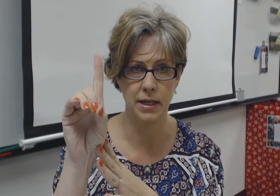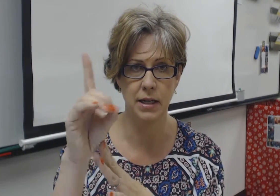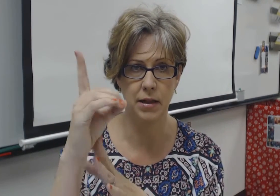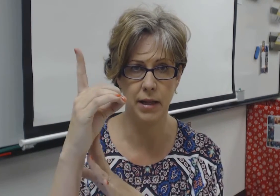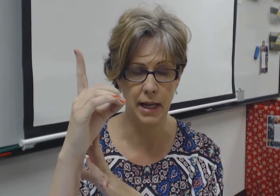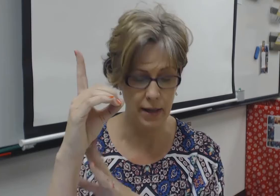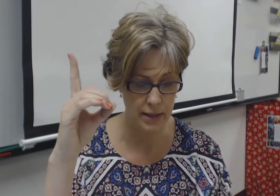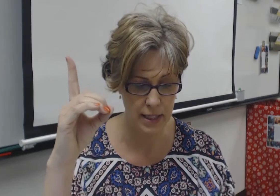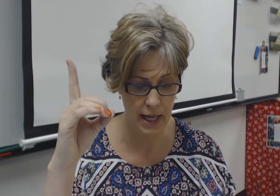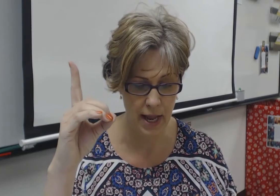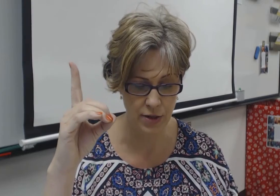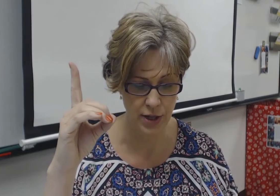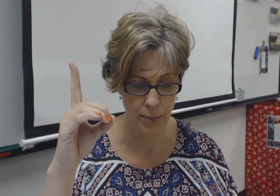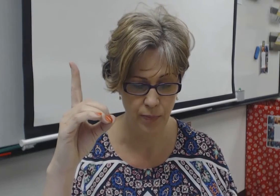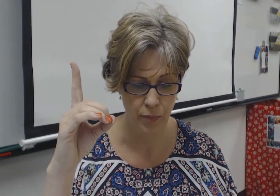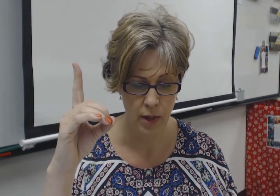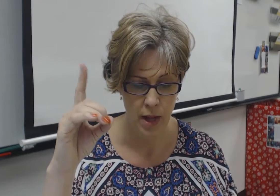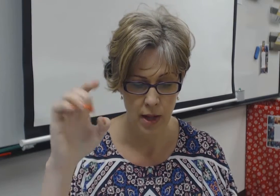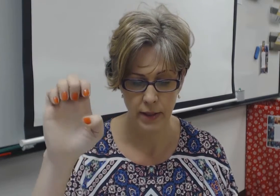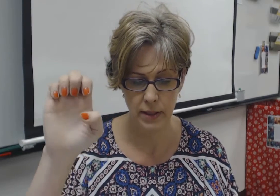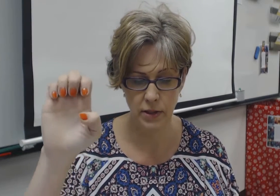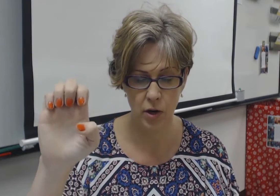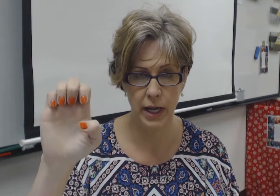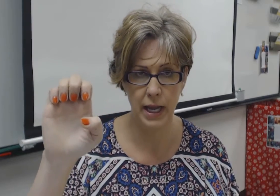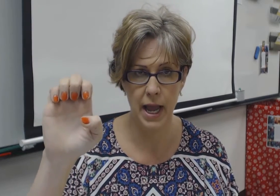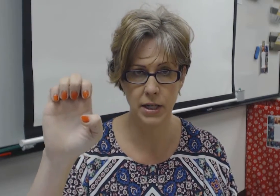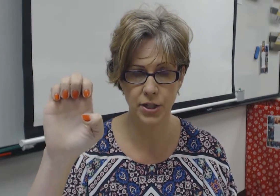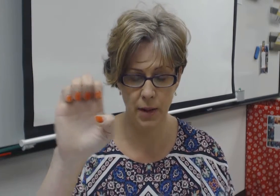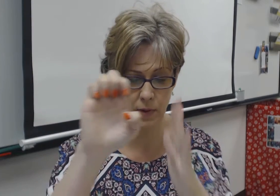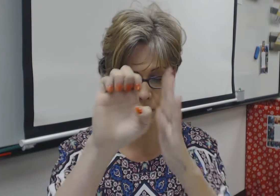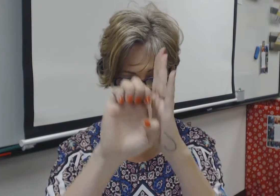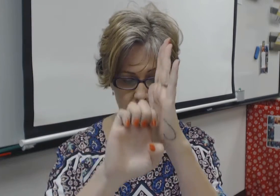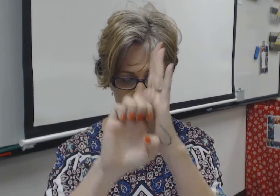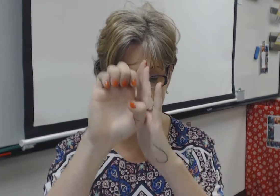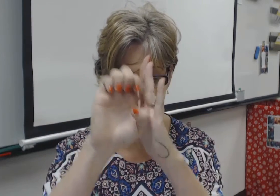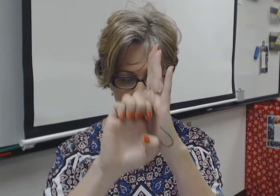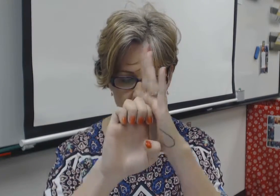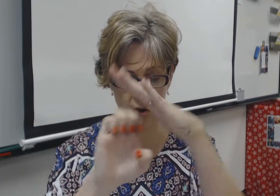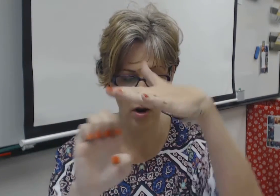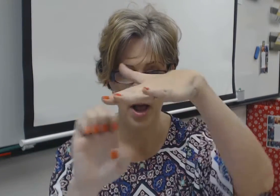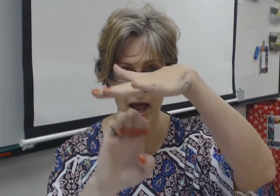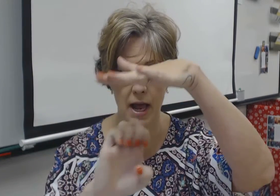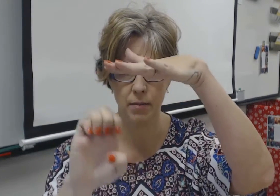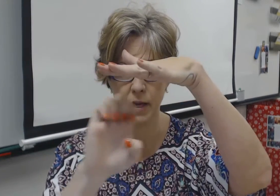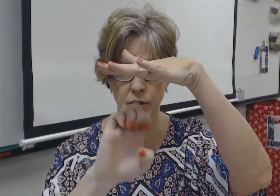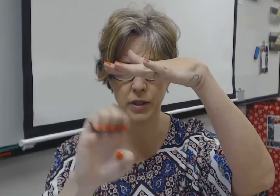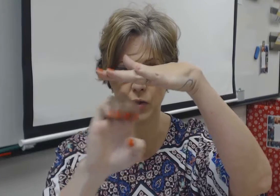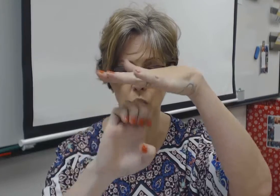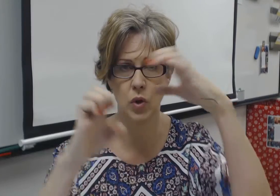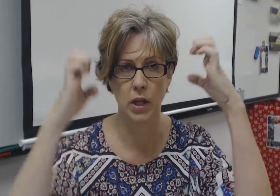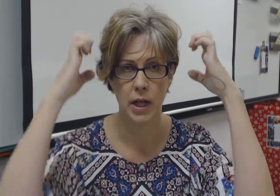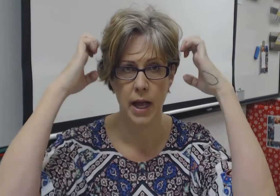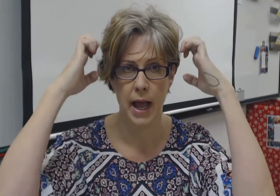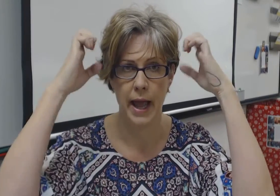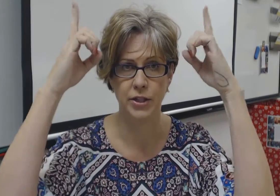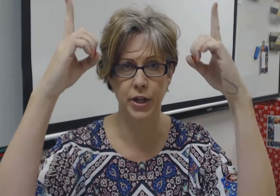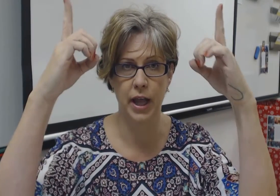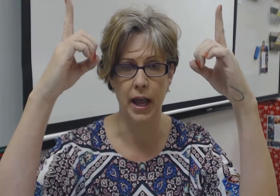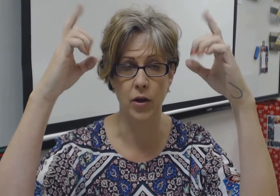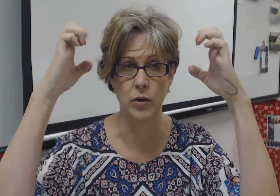and clean, the D hand shape. This is our E hand shape. You'll see it for elevator, elementary school, educate goes